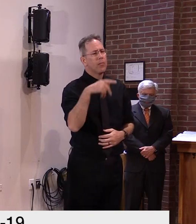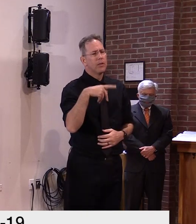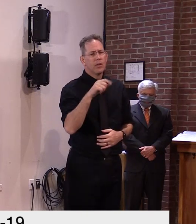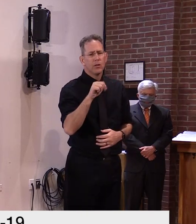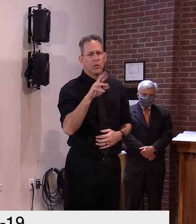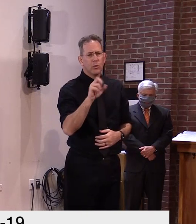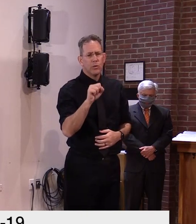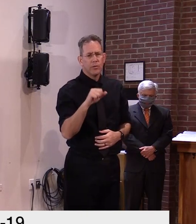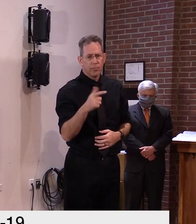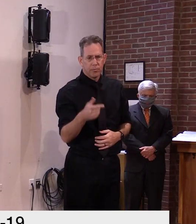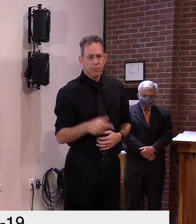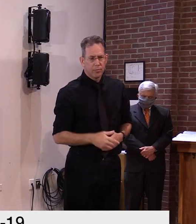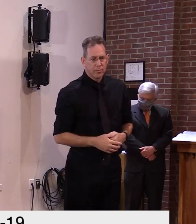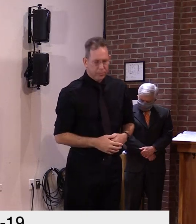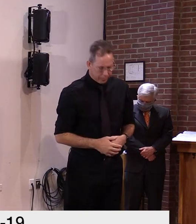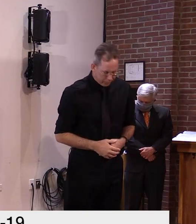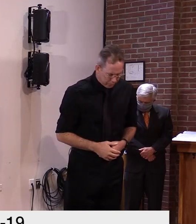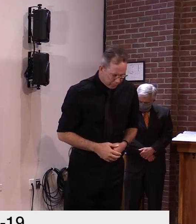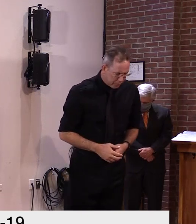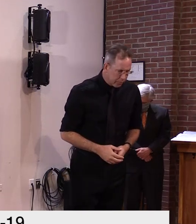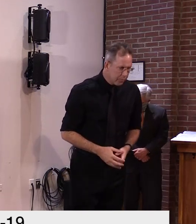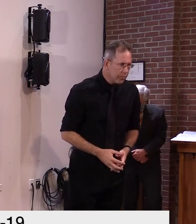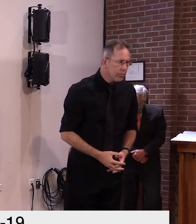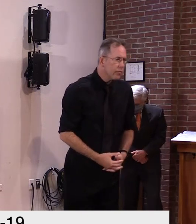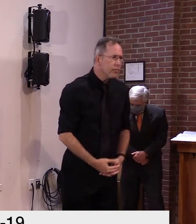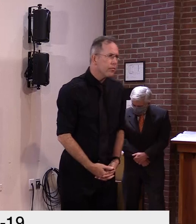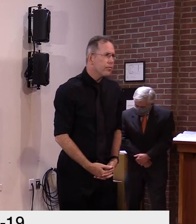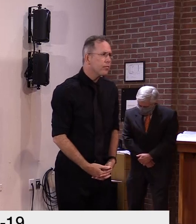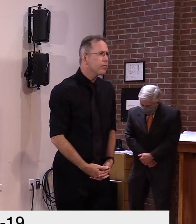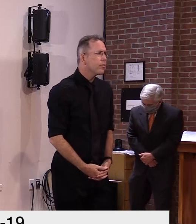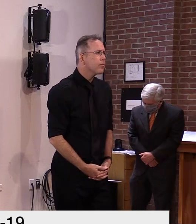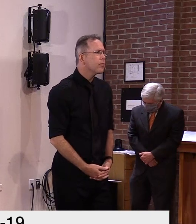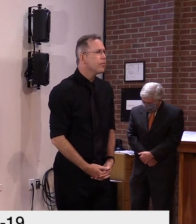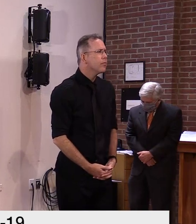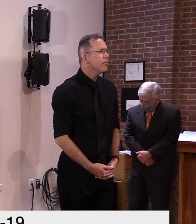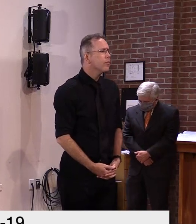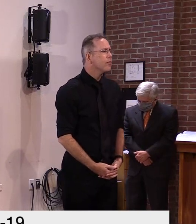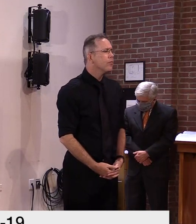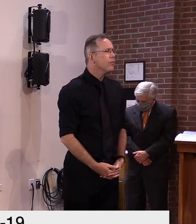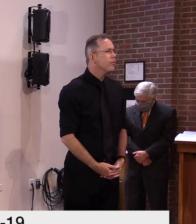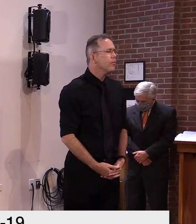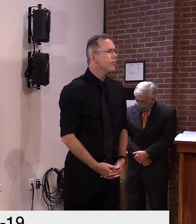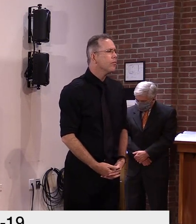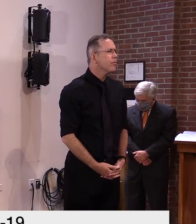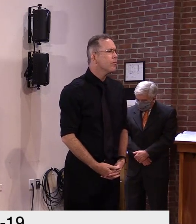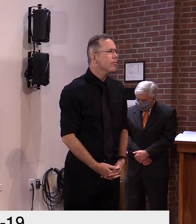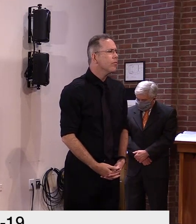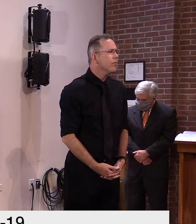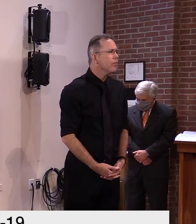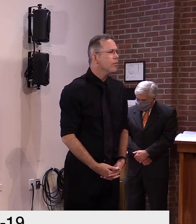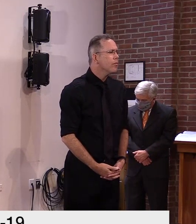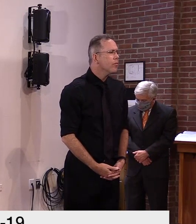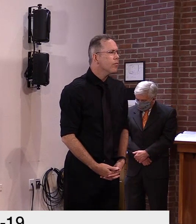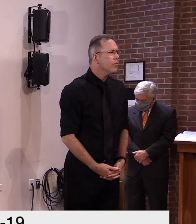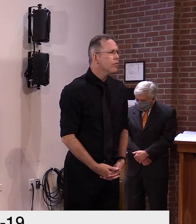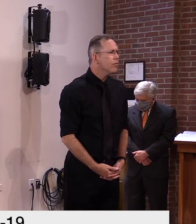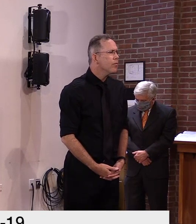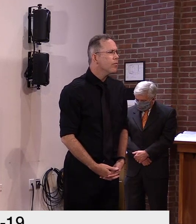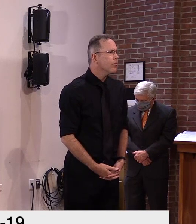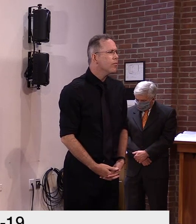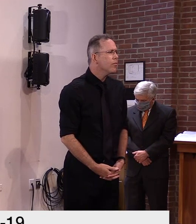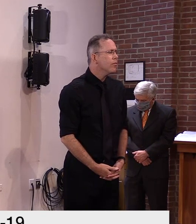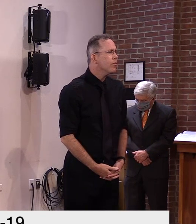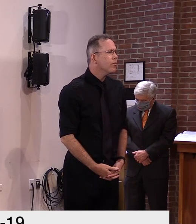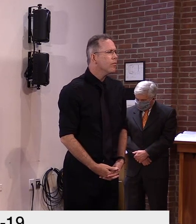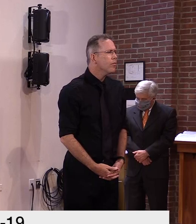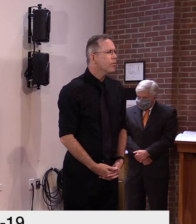Morning, everybody. I'm curious what you make of these growing red and orange counties. They seem to be